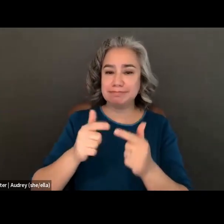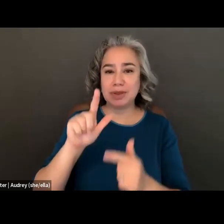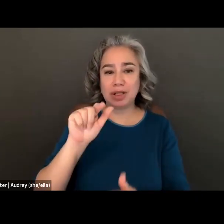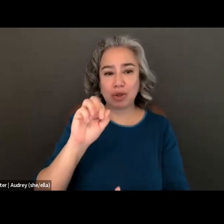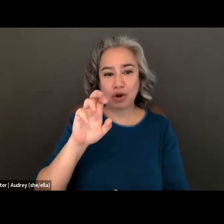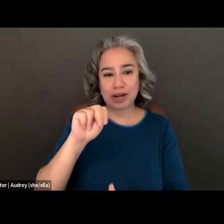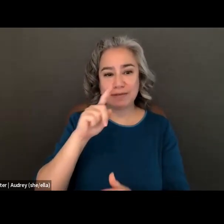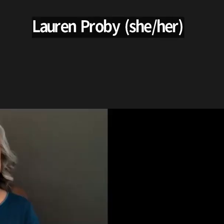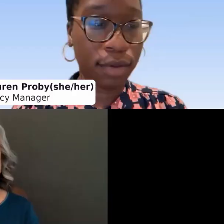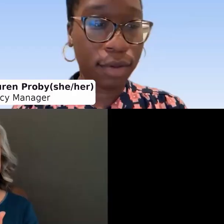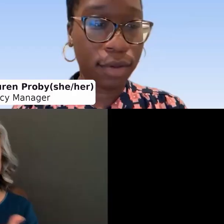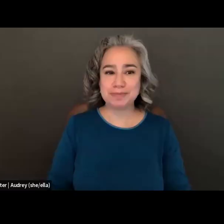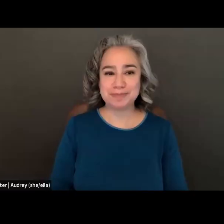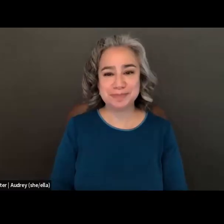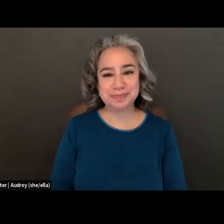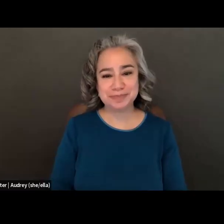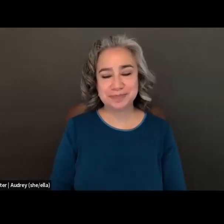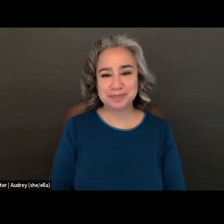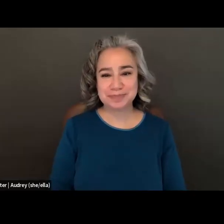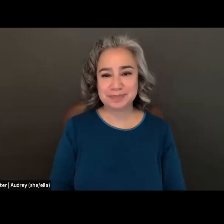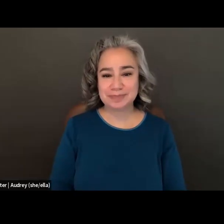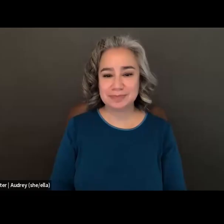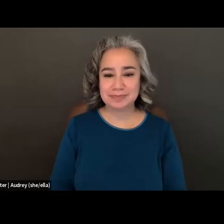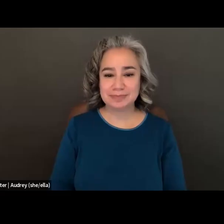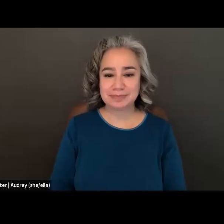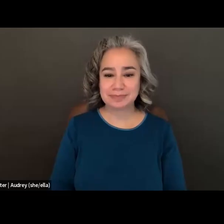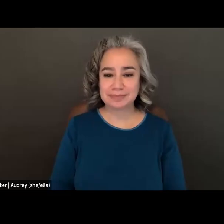for this section. Lauren.